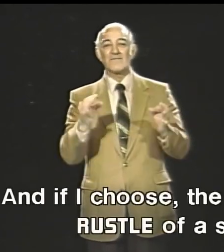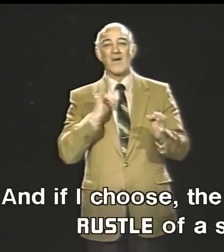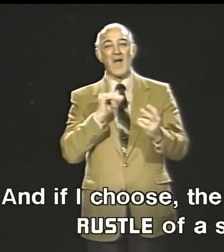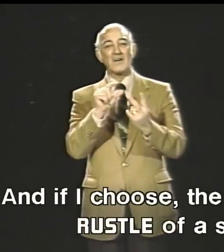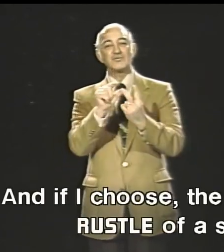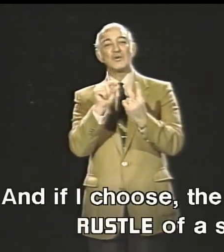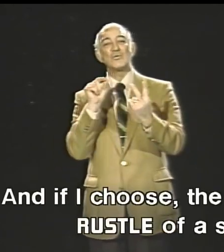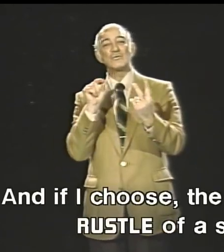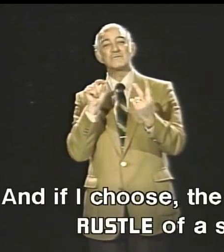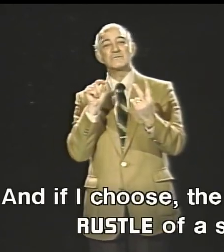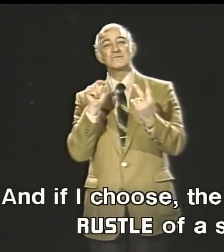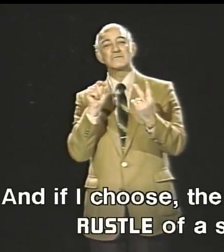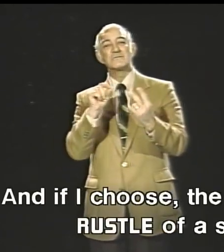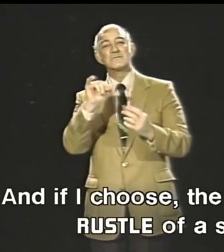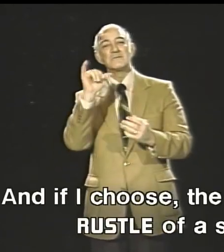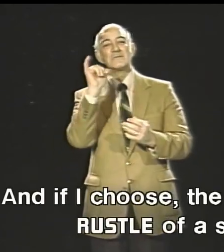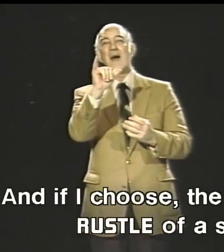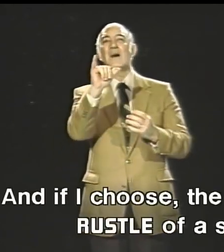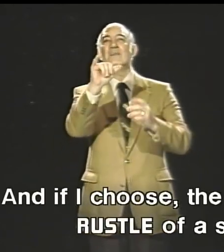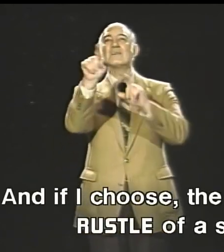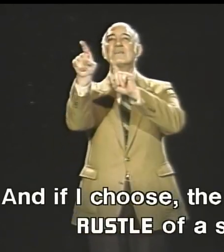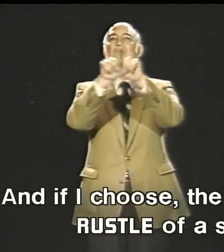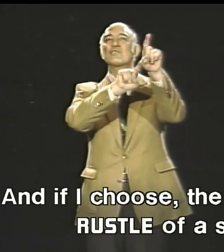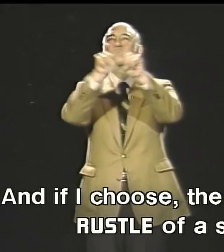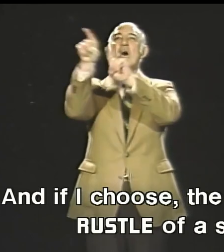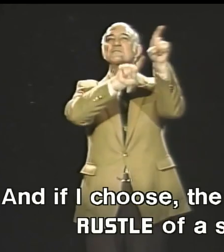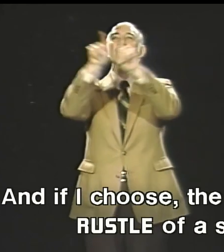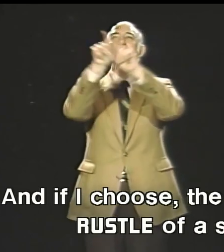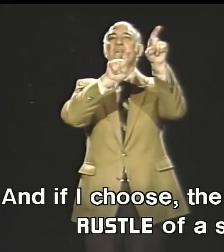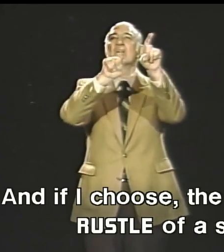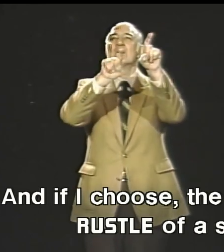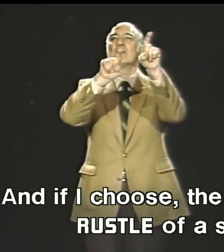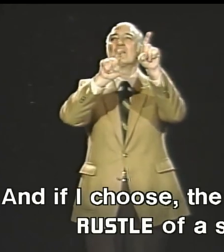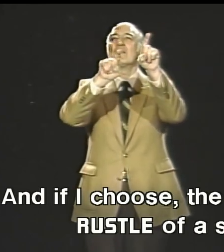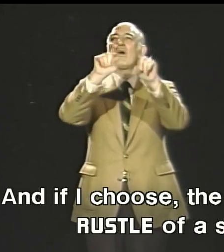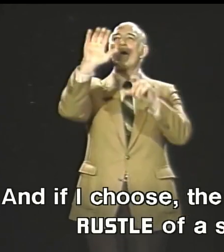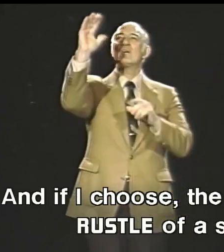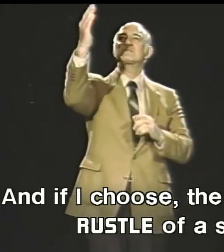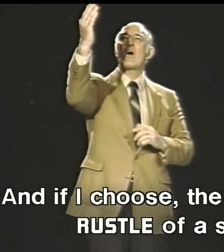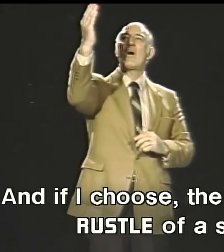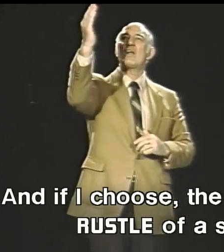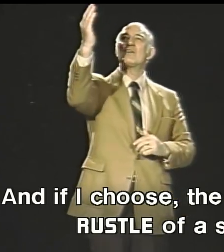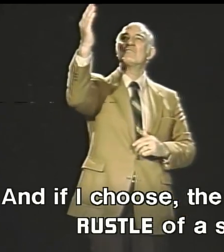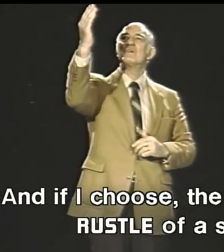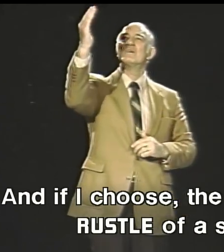And if I choose, the rustle of a star.